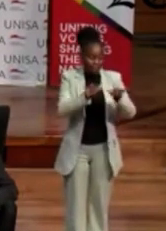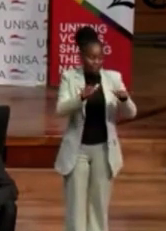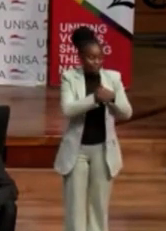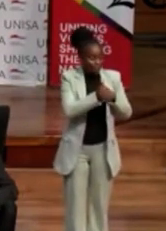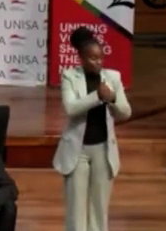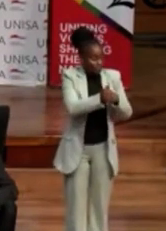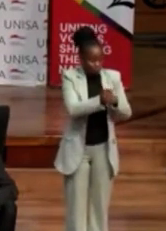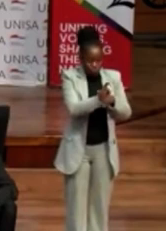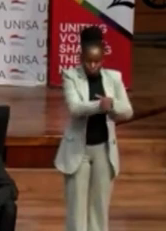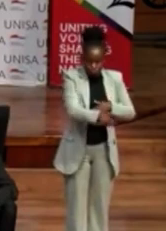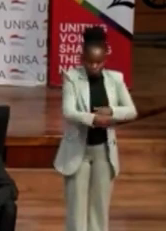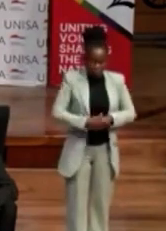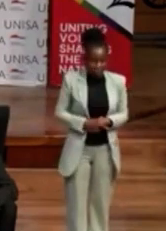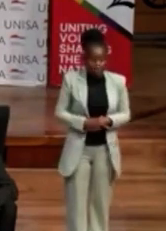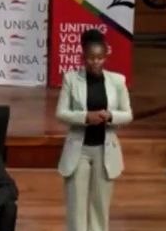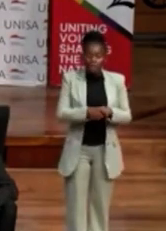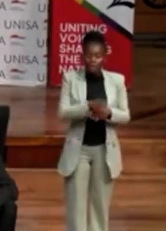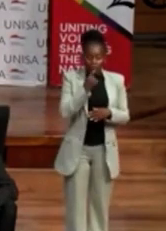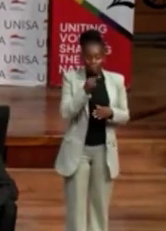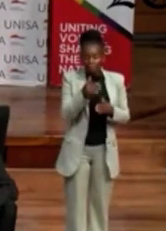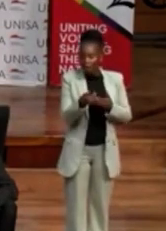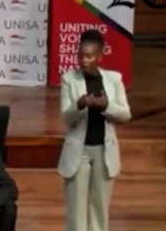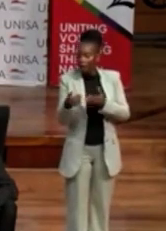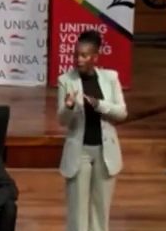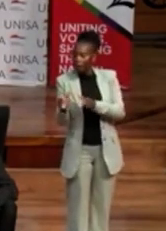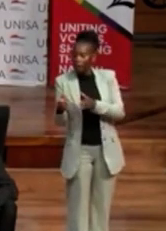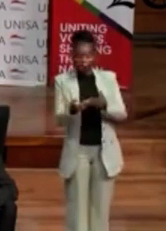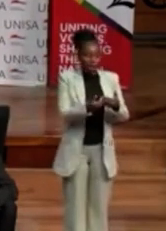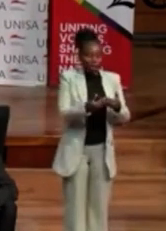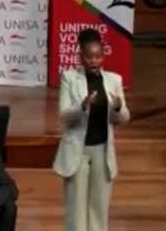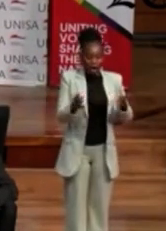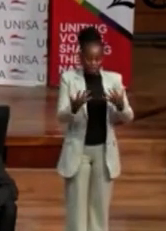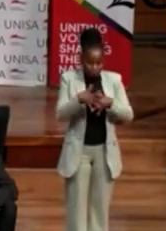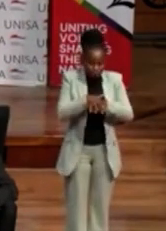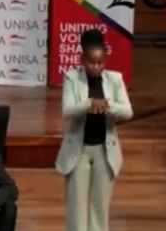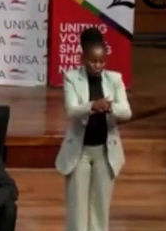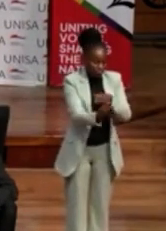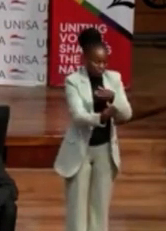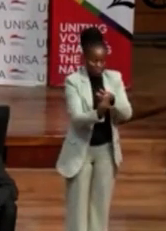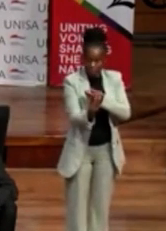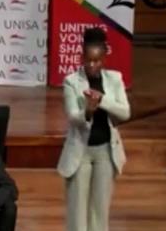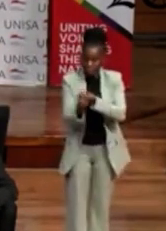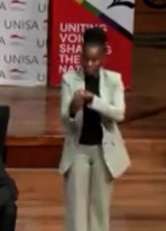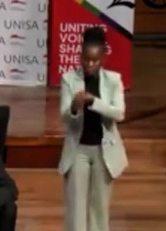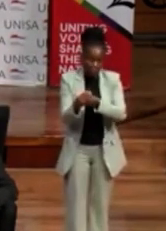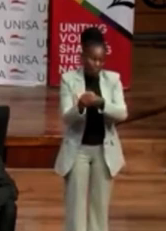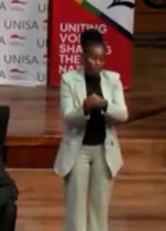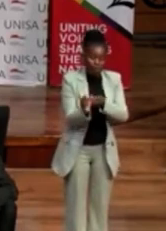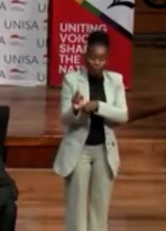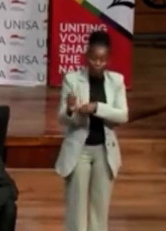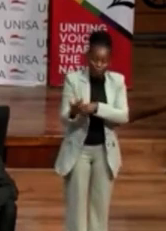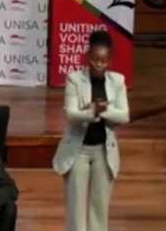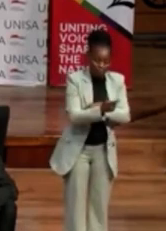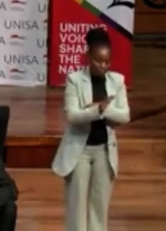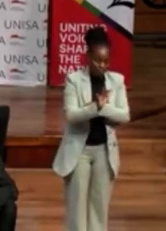people-centered and it must be inclusive. 1. 2, the process must also